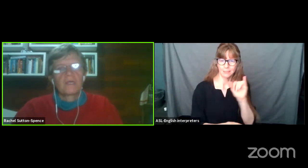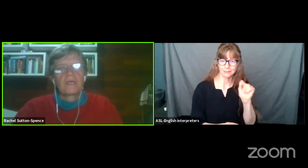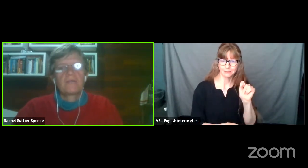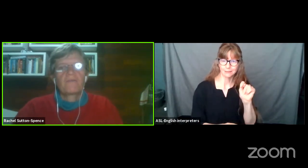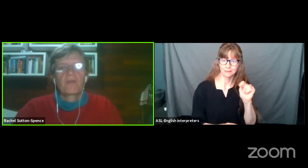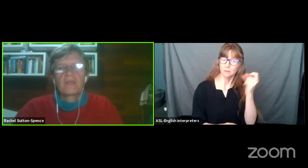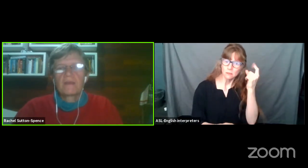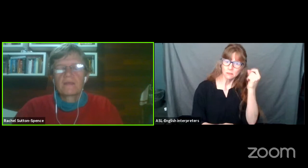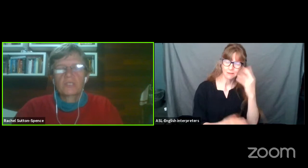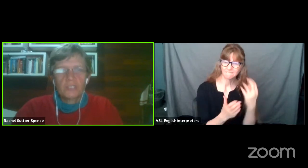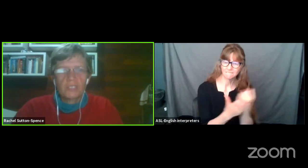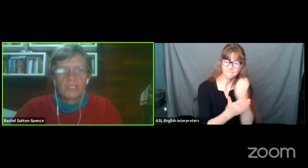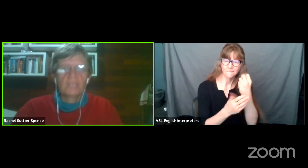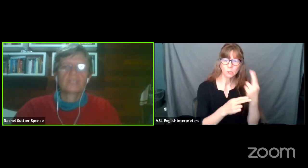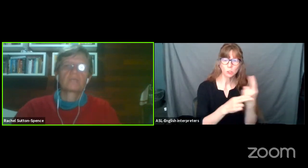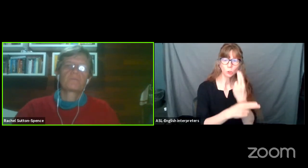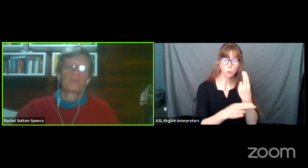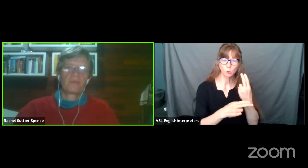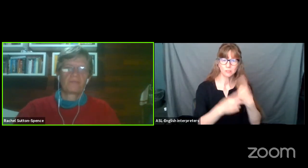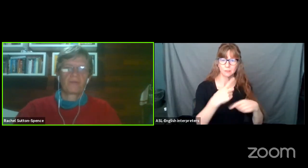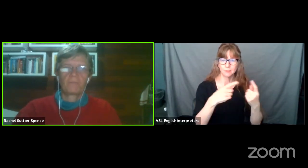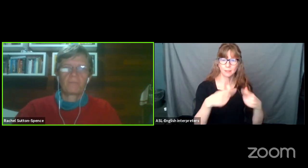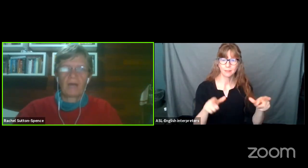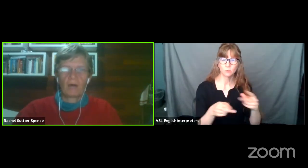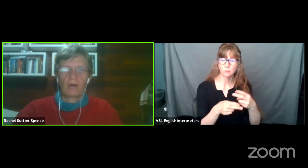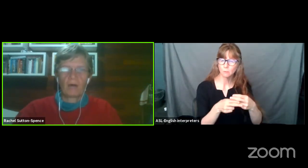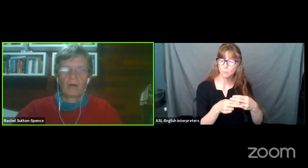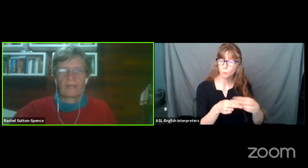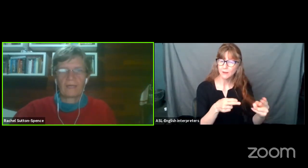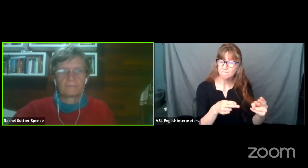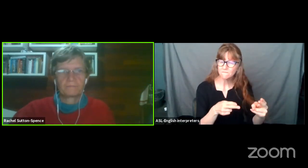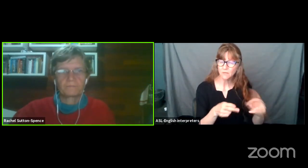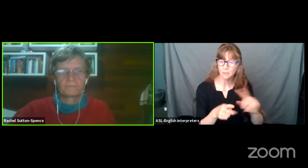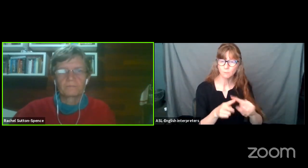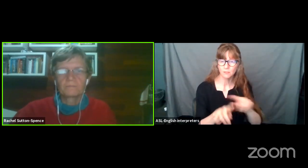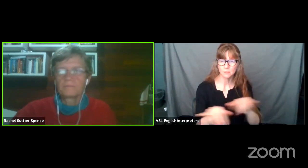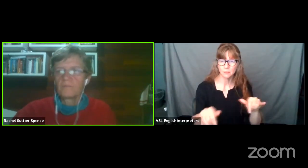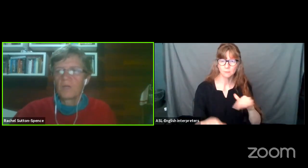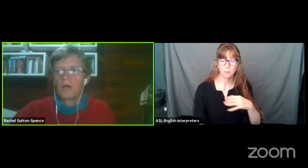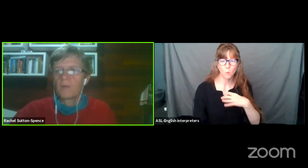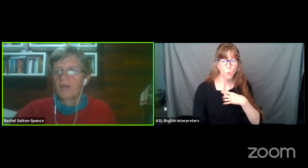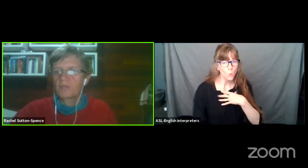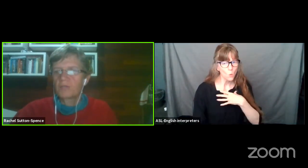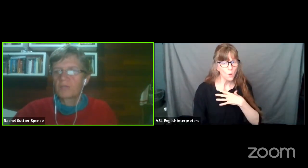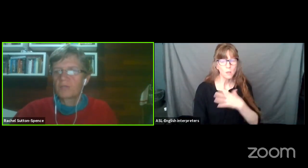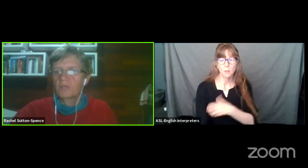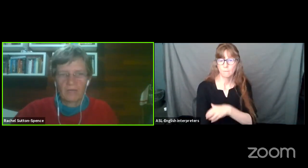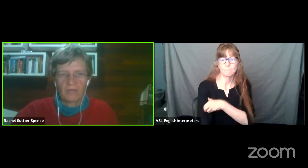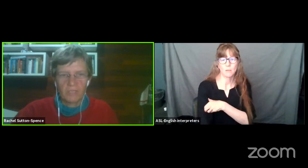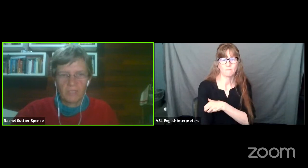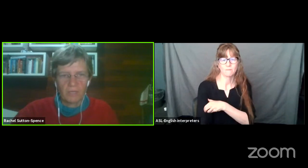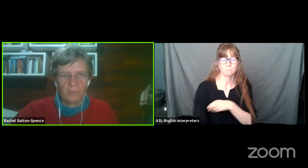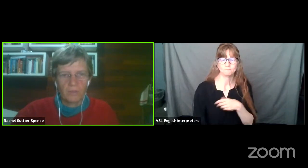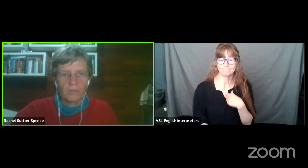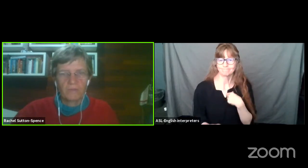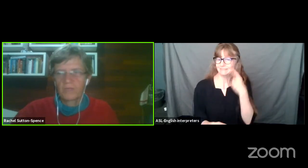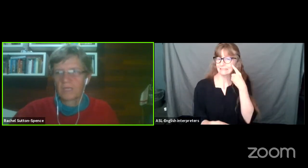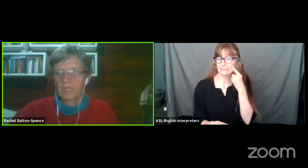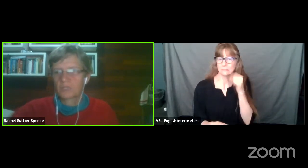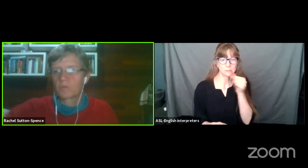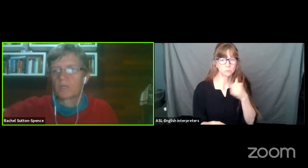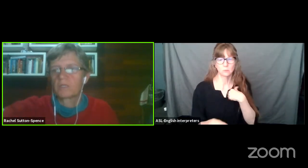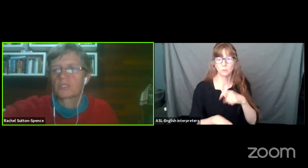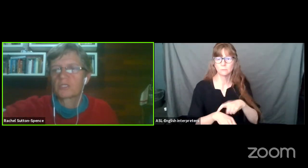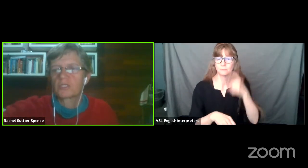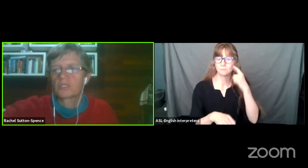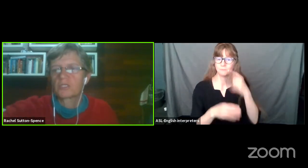language in a very succinct and brief and powerful way. I don't think I'm going to have time for the